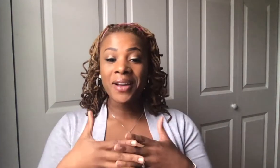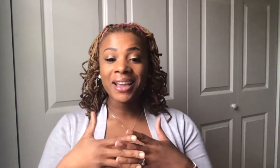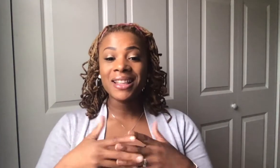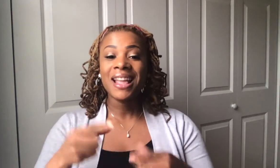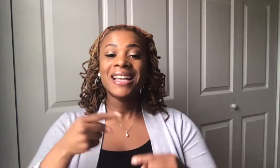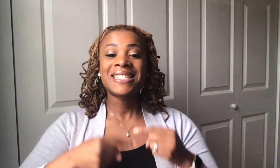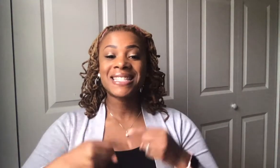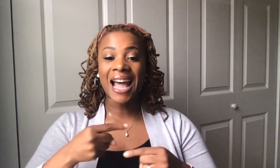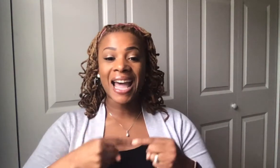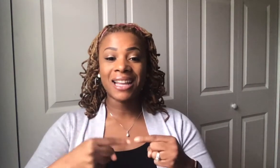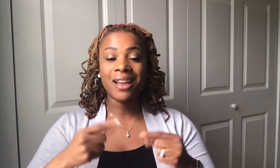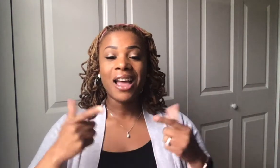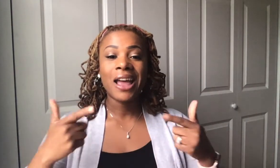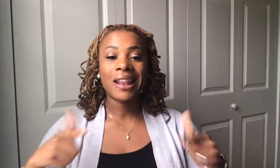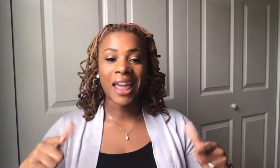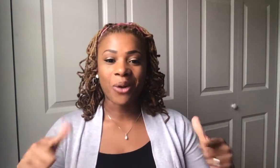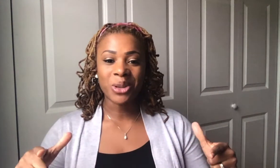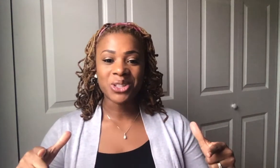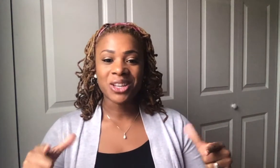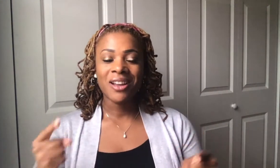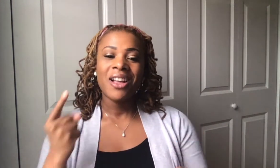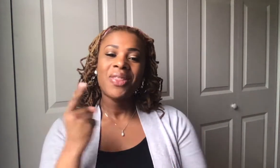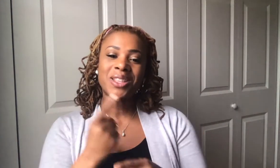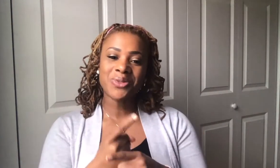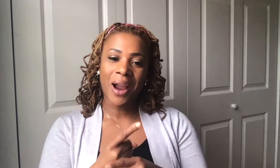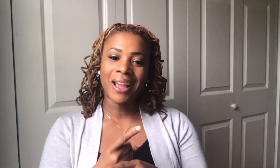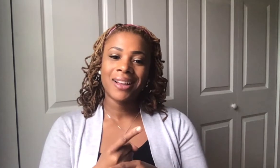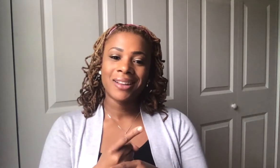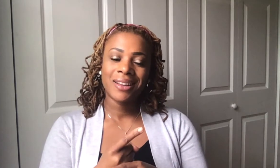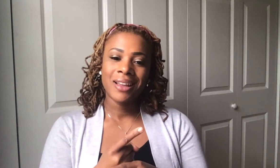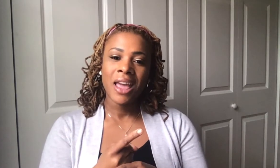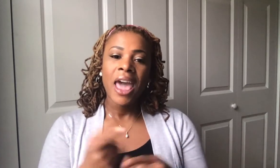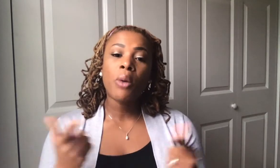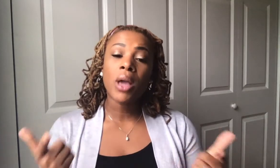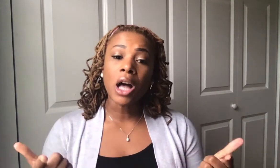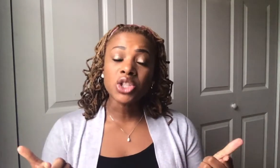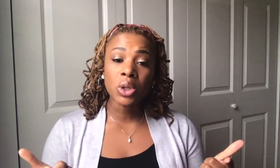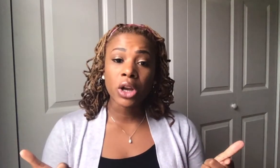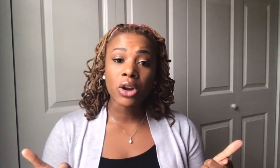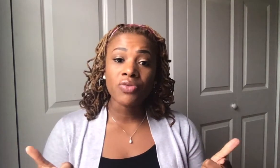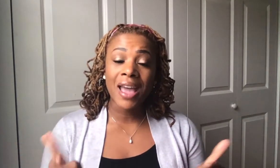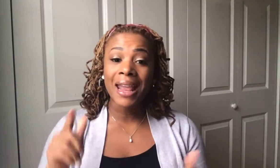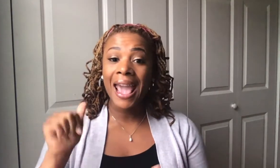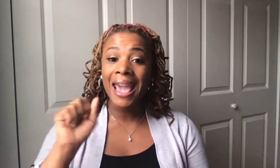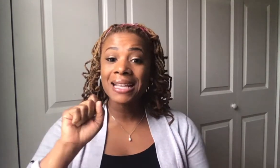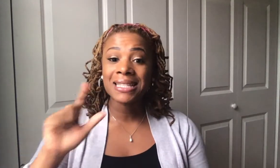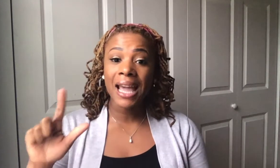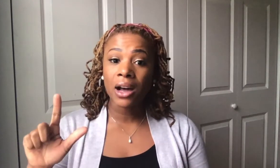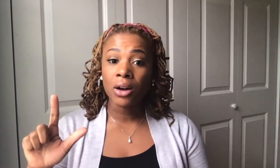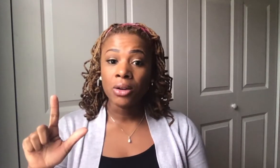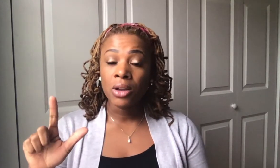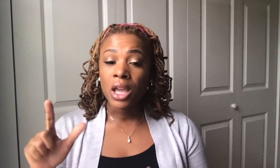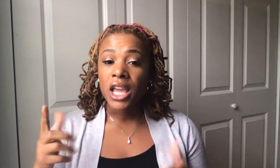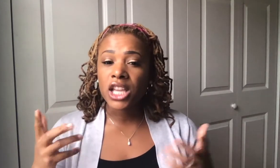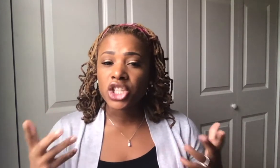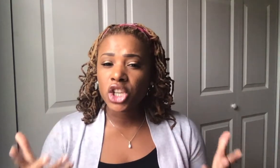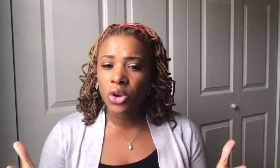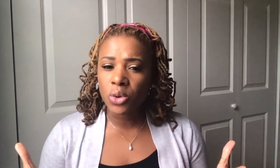American Sign Language. That's right. And we also learned that ASL is used